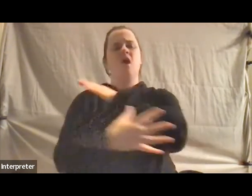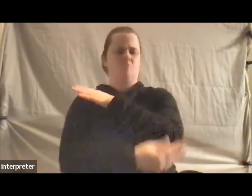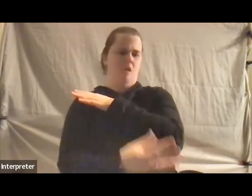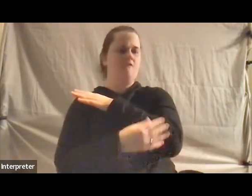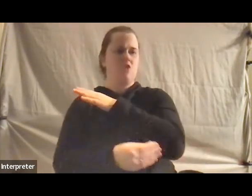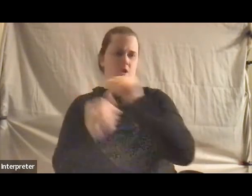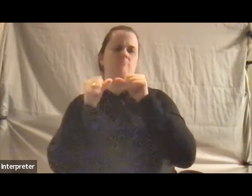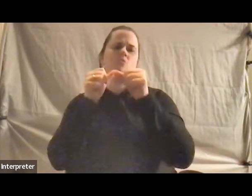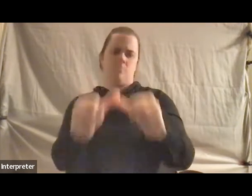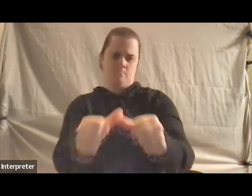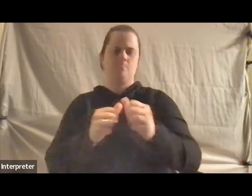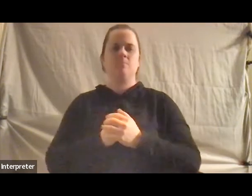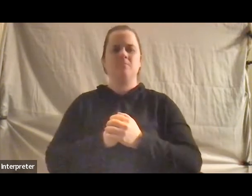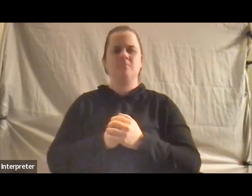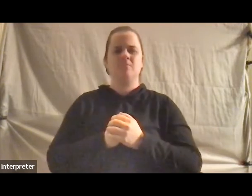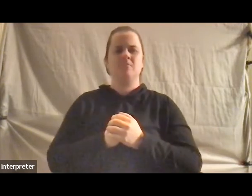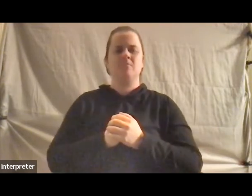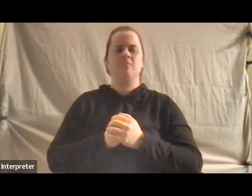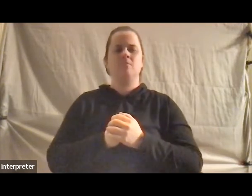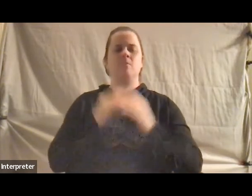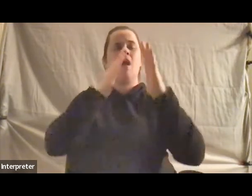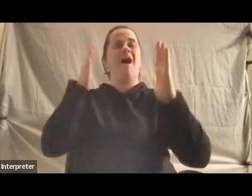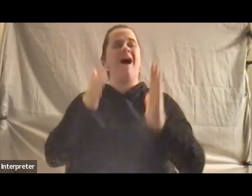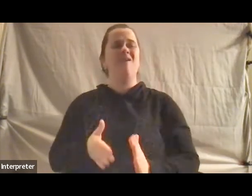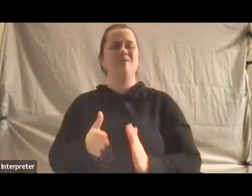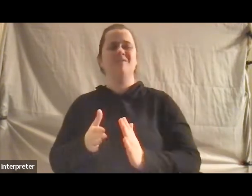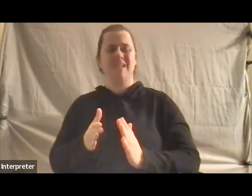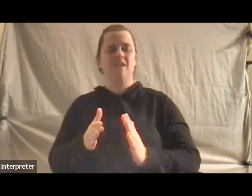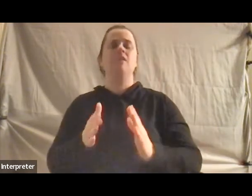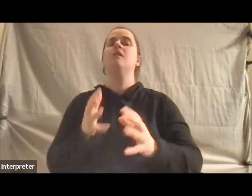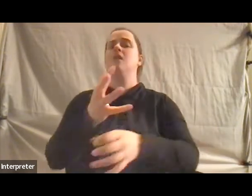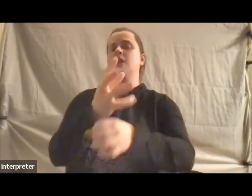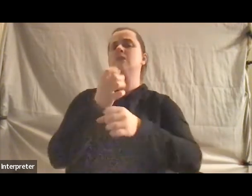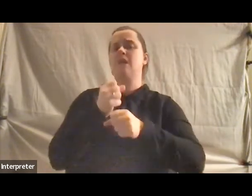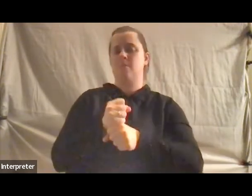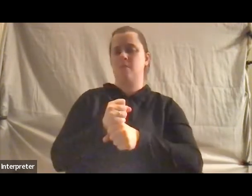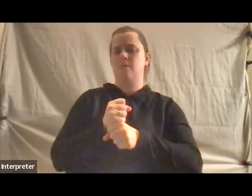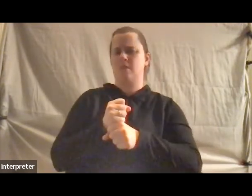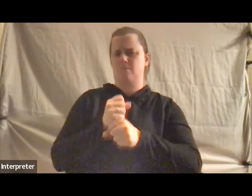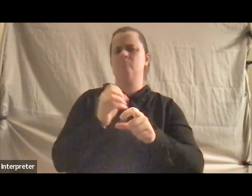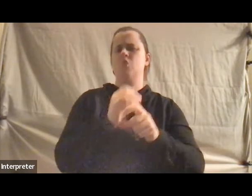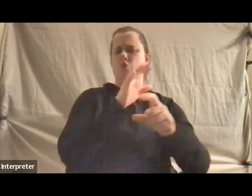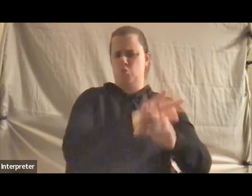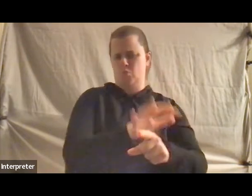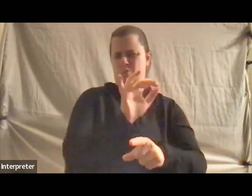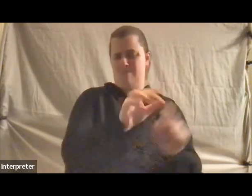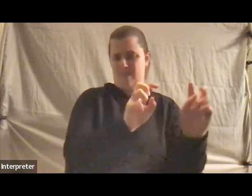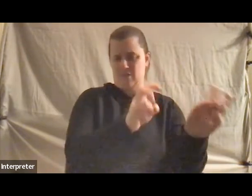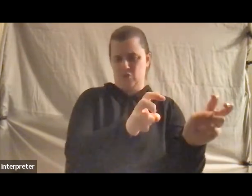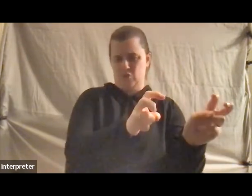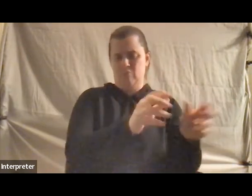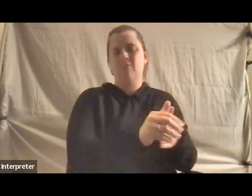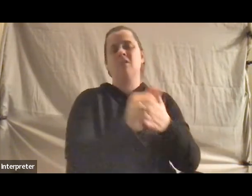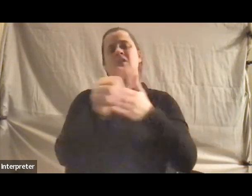housing attainability is just one of the many factors contributing to this complicated issue, that leads people